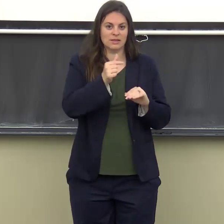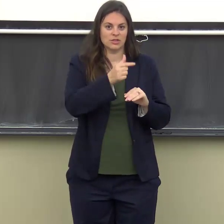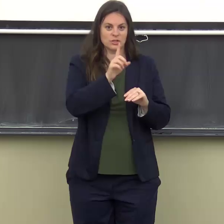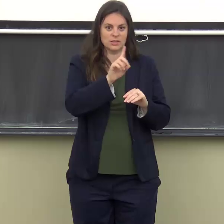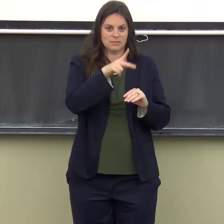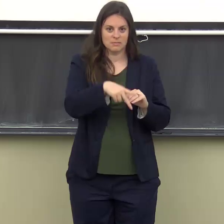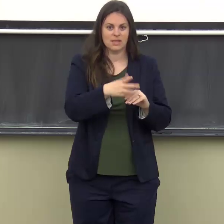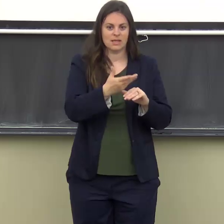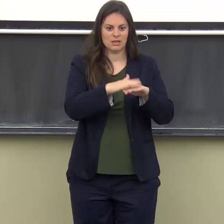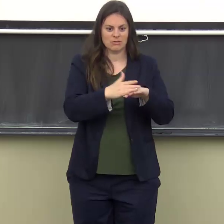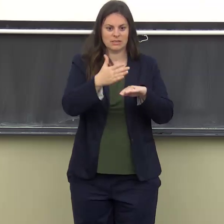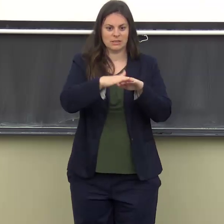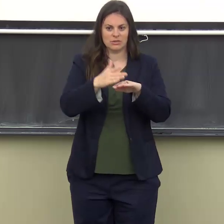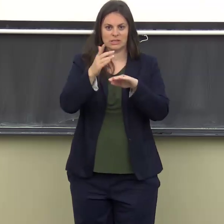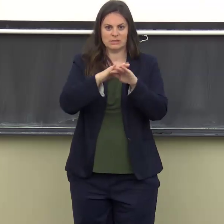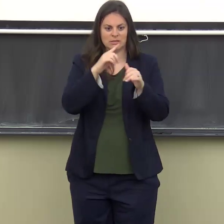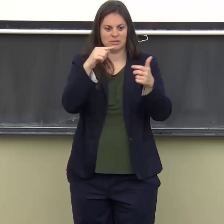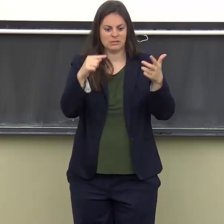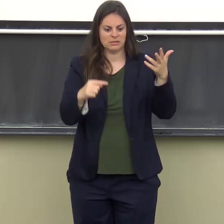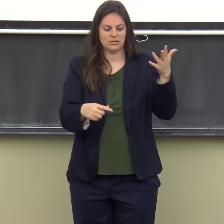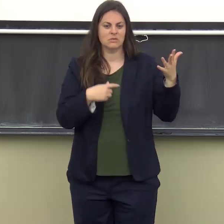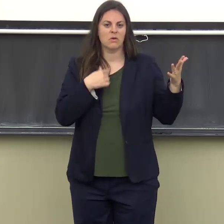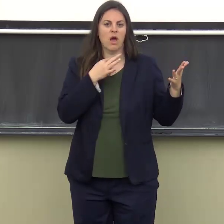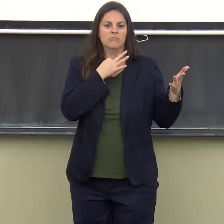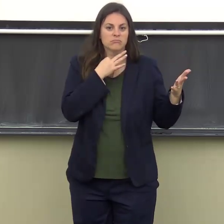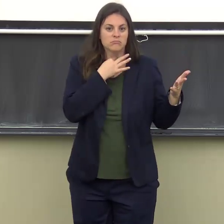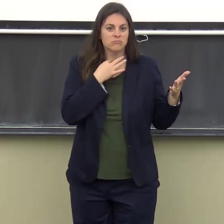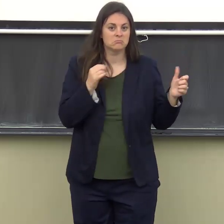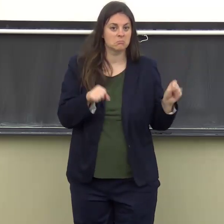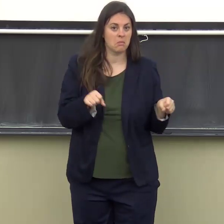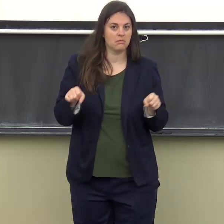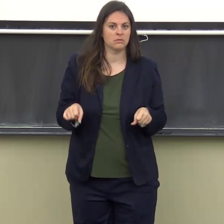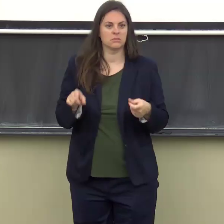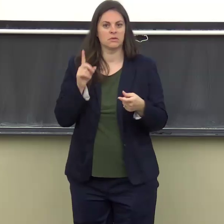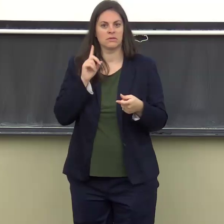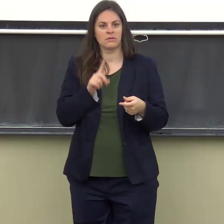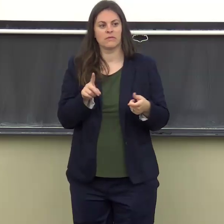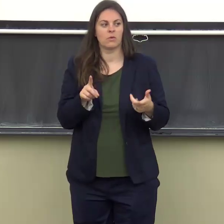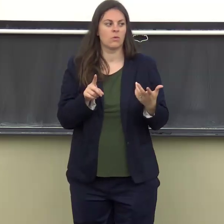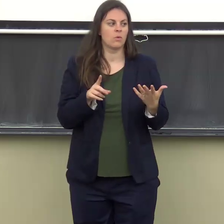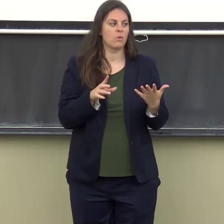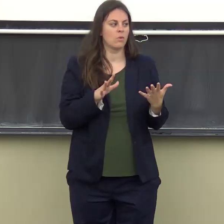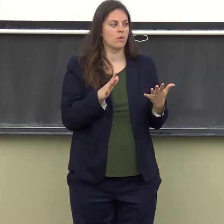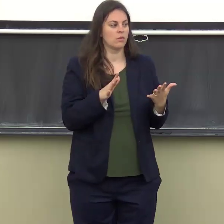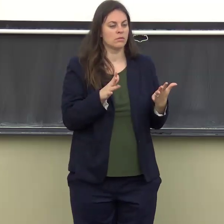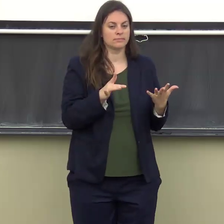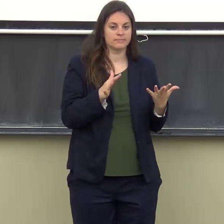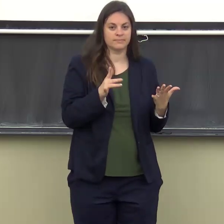a number of things. I wonder if there's some way to recruit or to trick